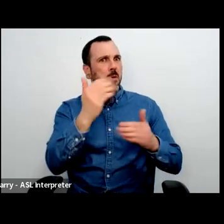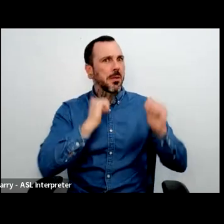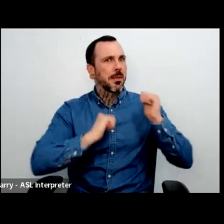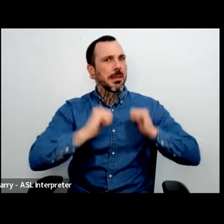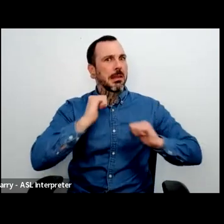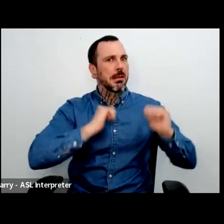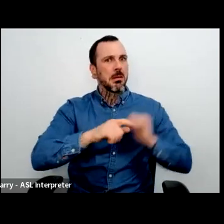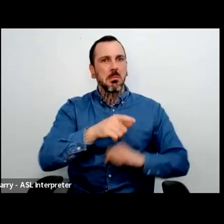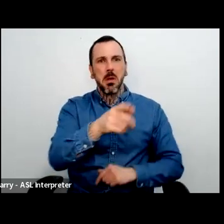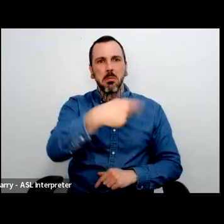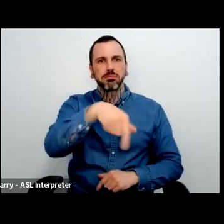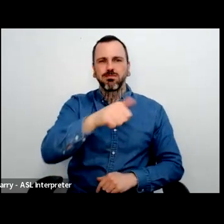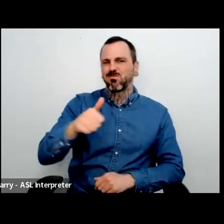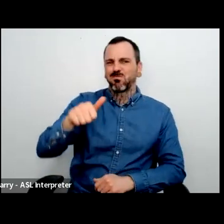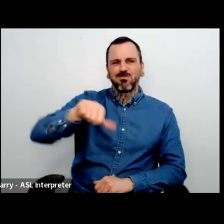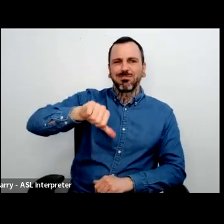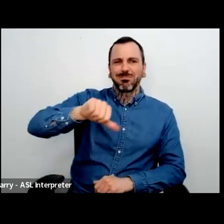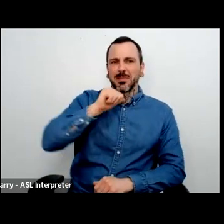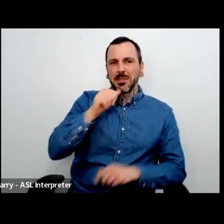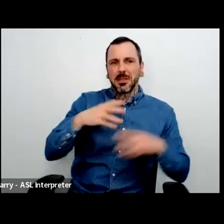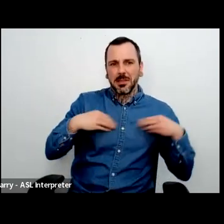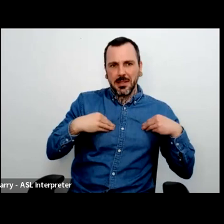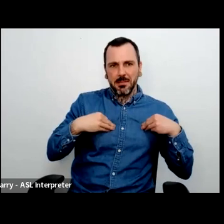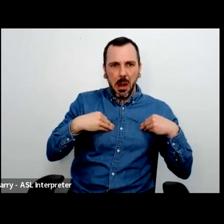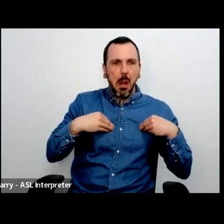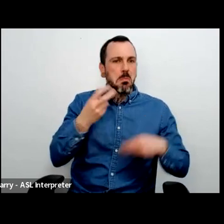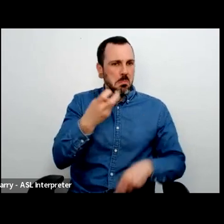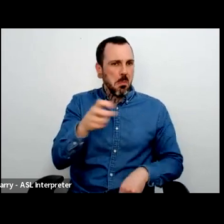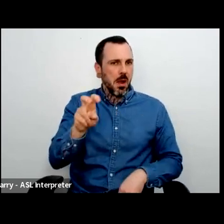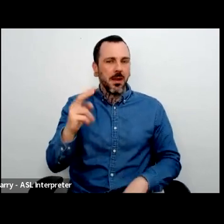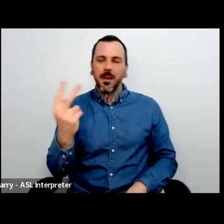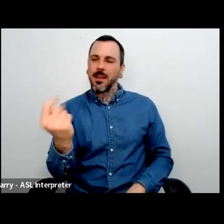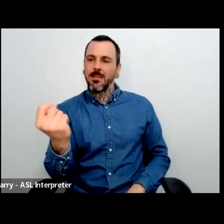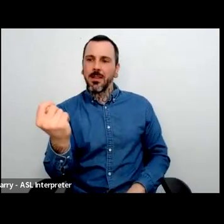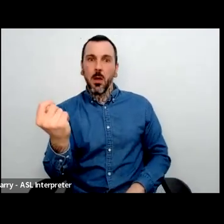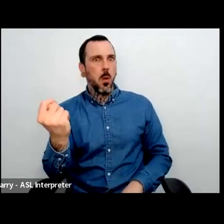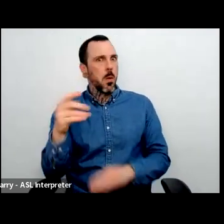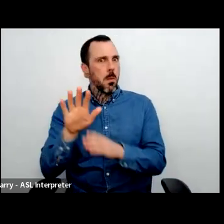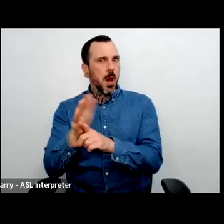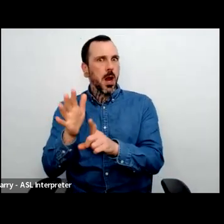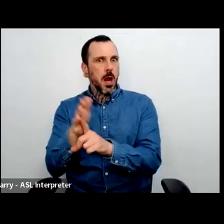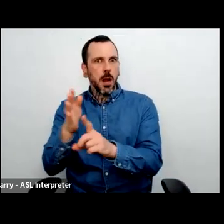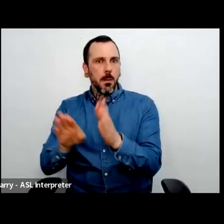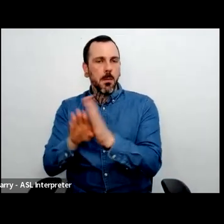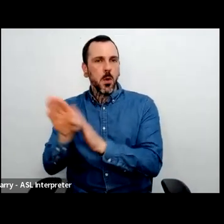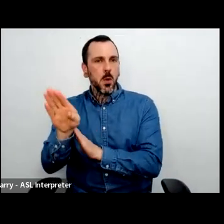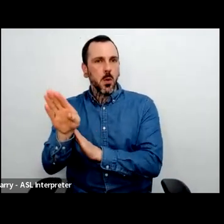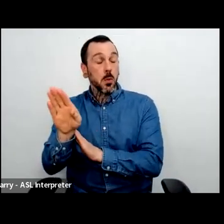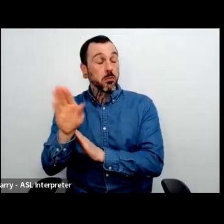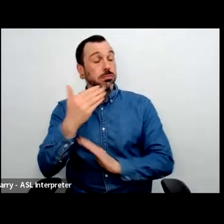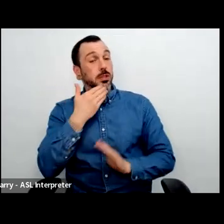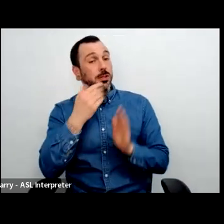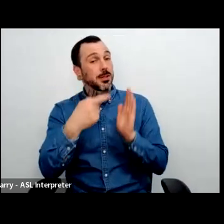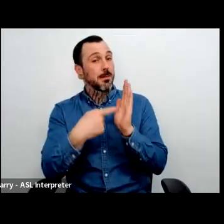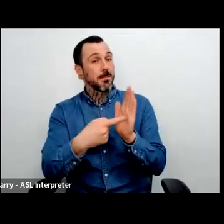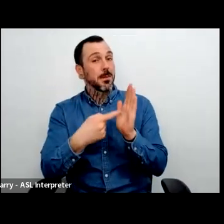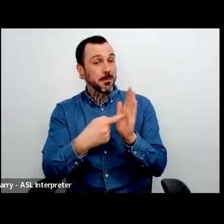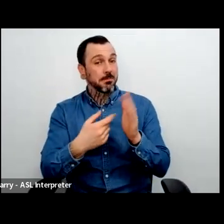That I think that's a really telling example. I have been lobbying various people at the